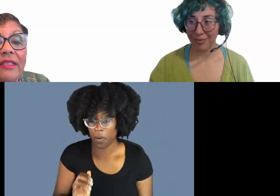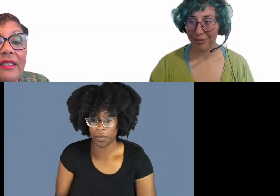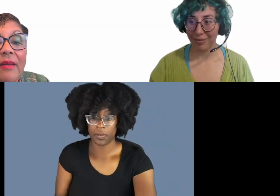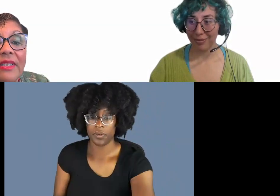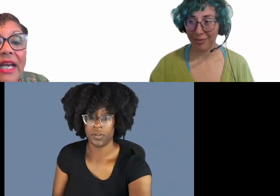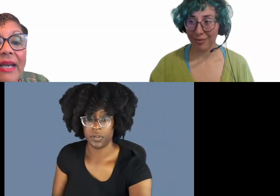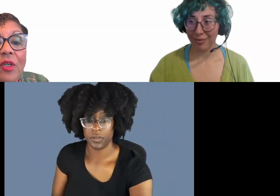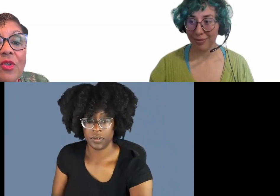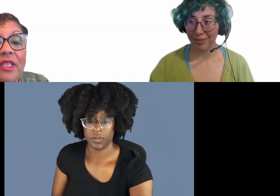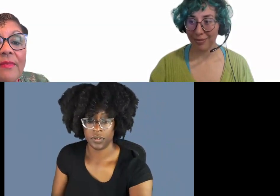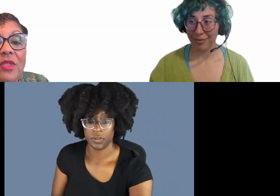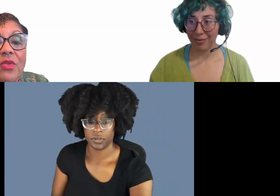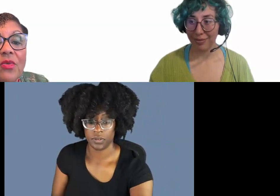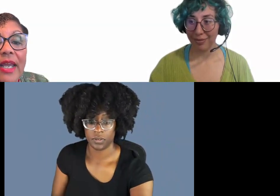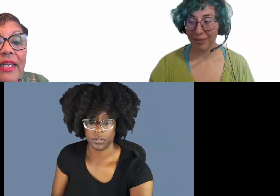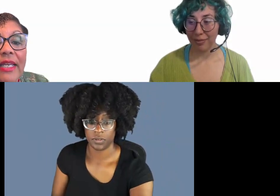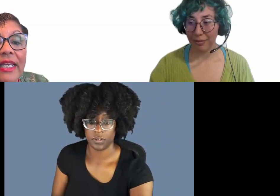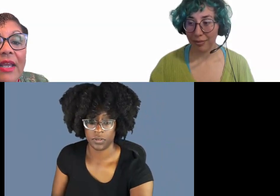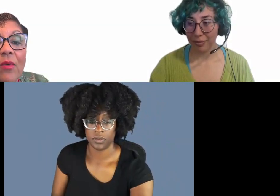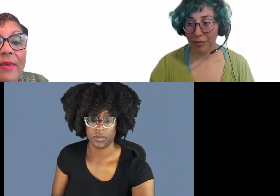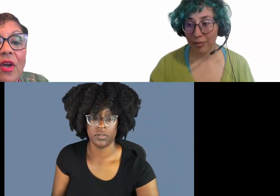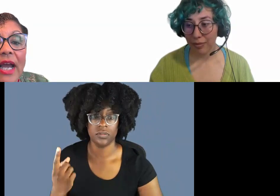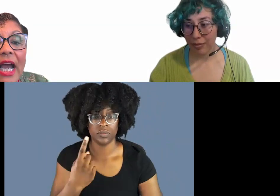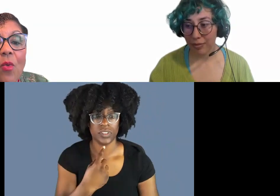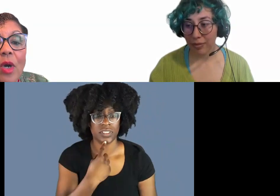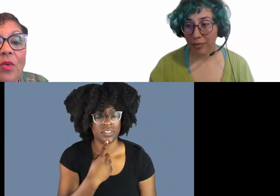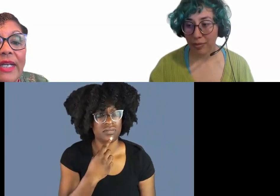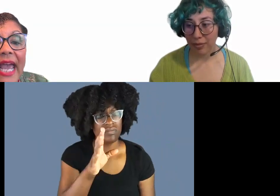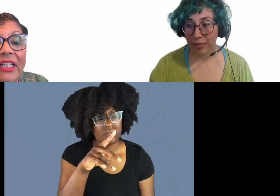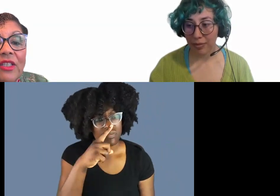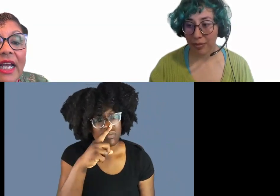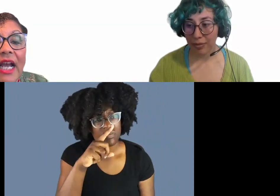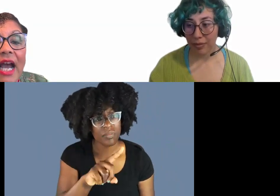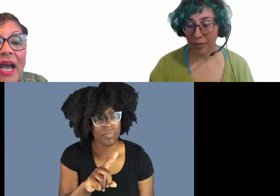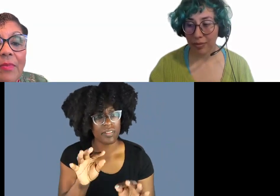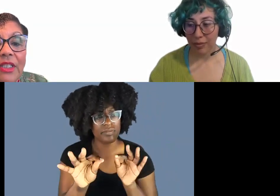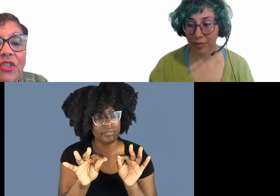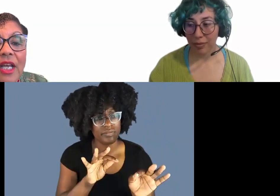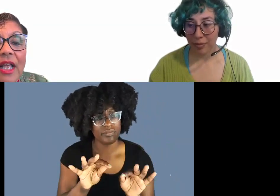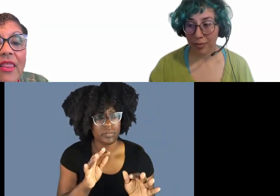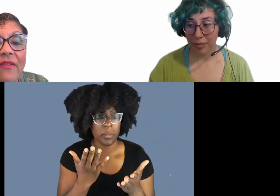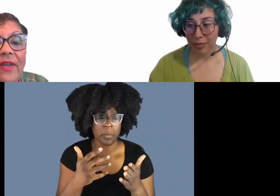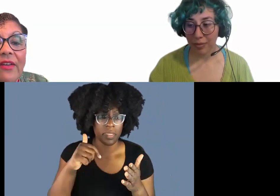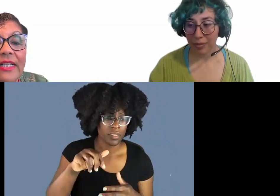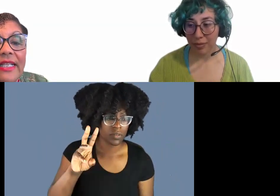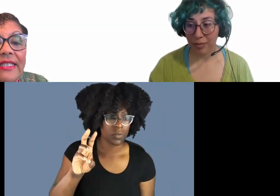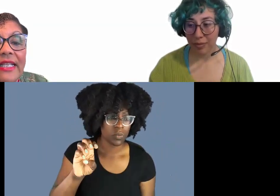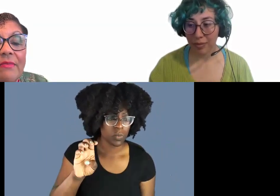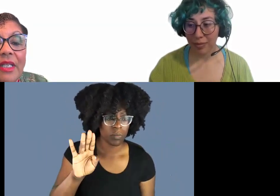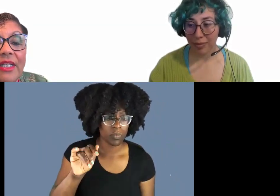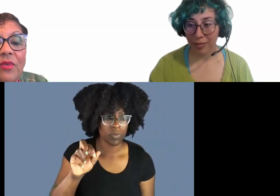Okay, sometime could you demonstrate in a webinar how one would actually accomplish the